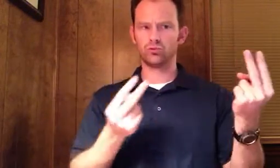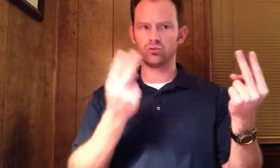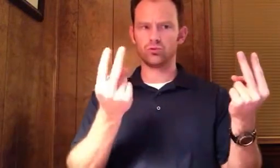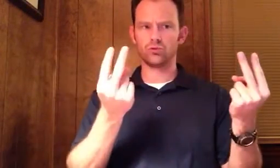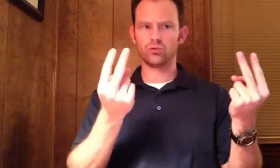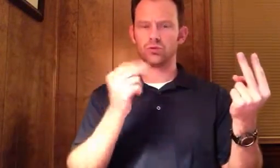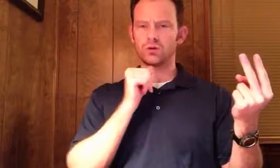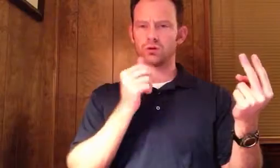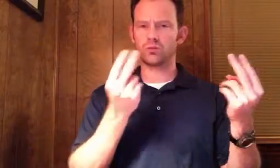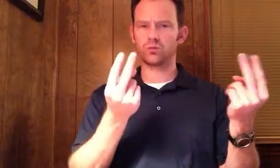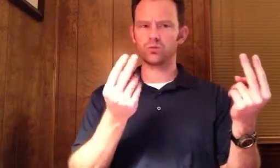-1.